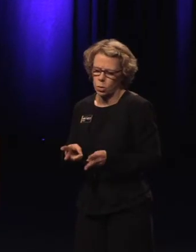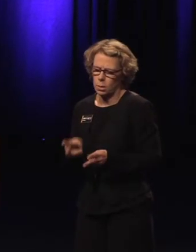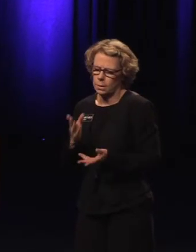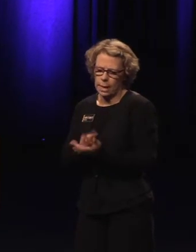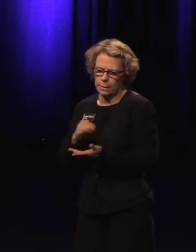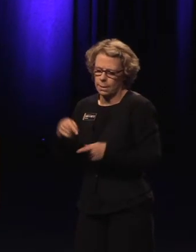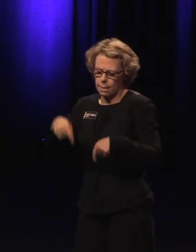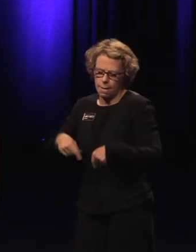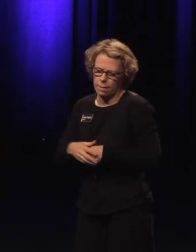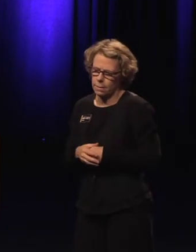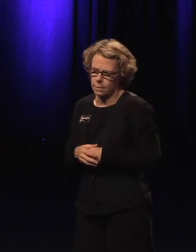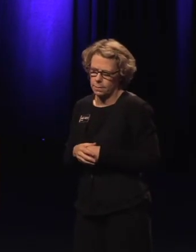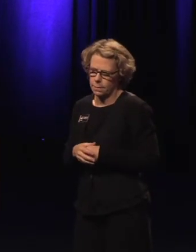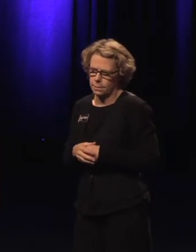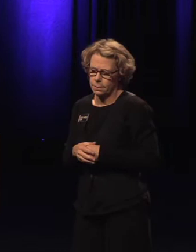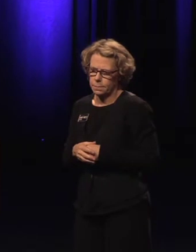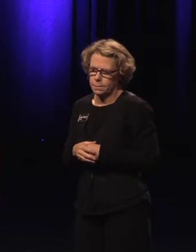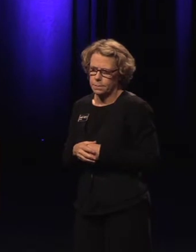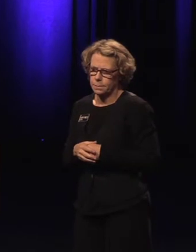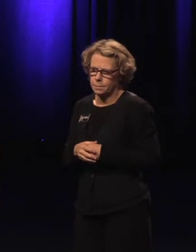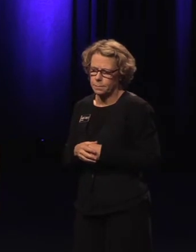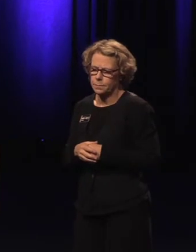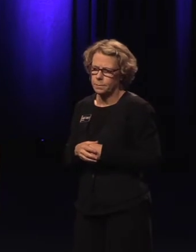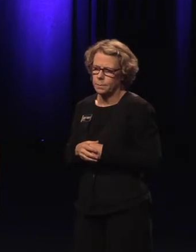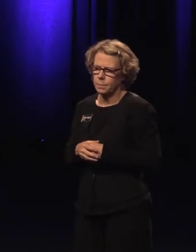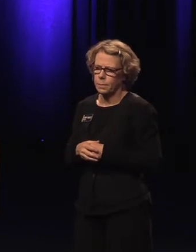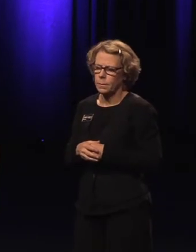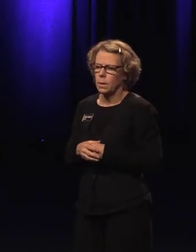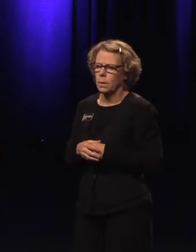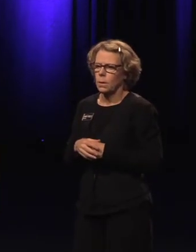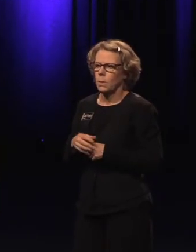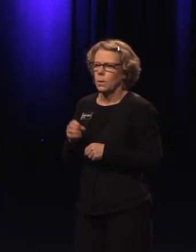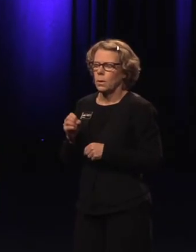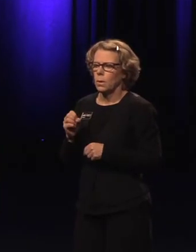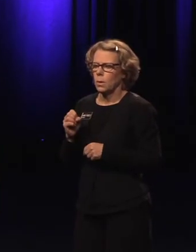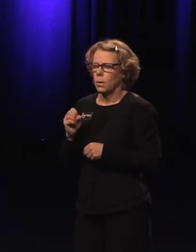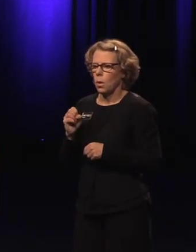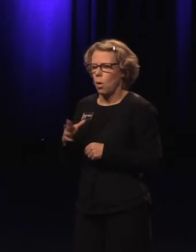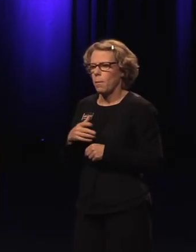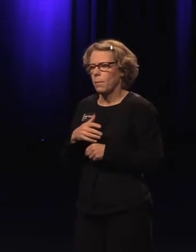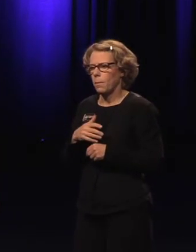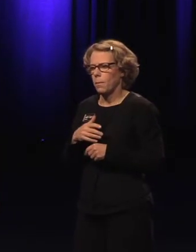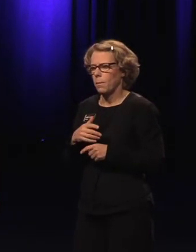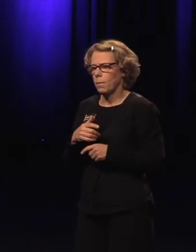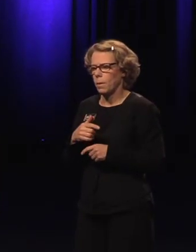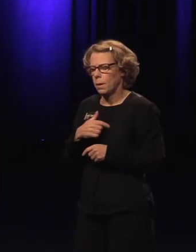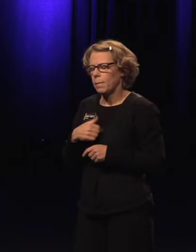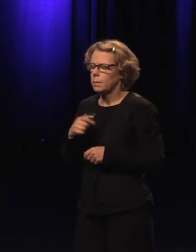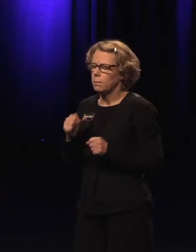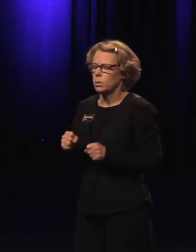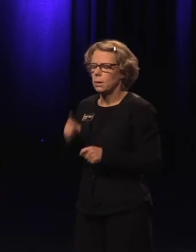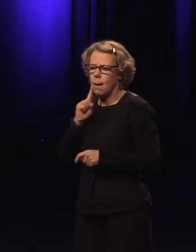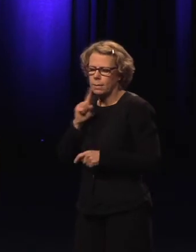development. You can't impose ideas from the top. They have to grow and evolve from the ground.